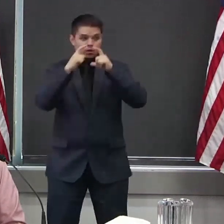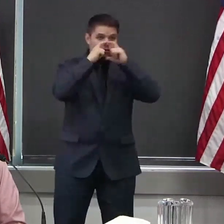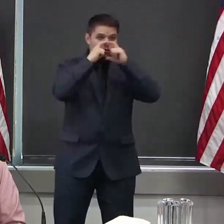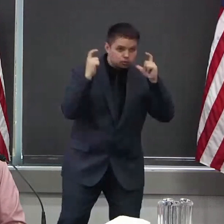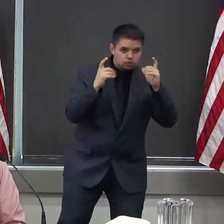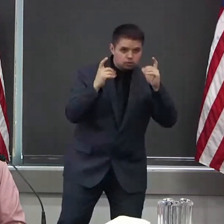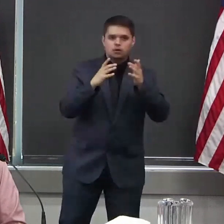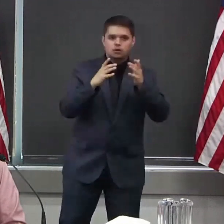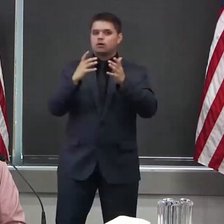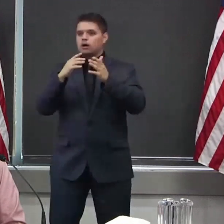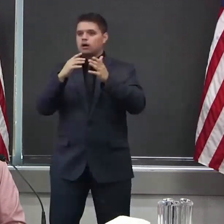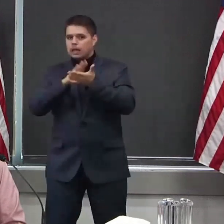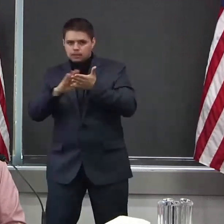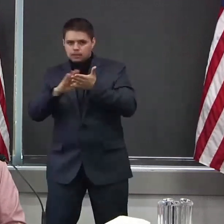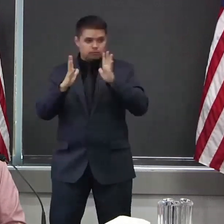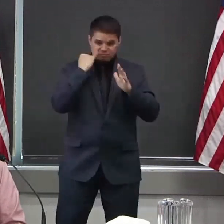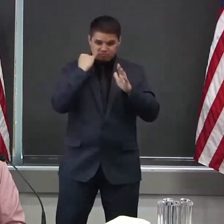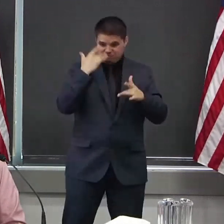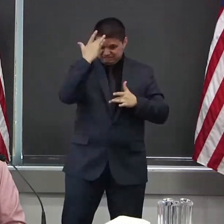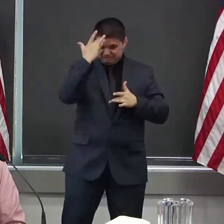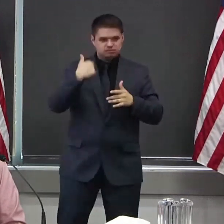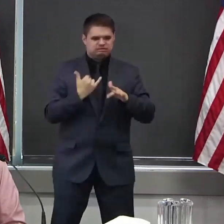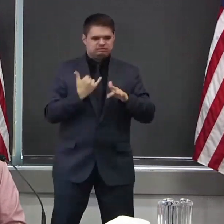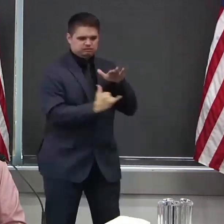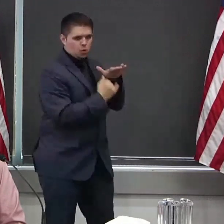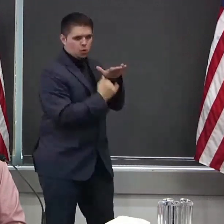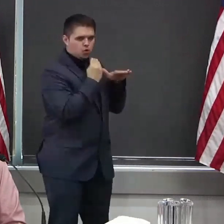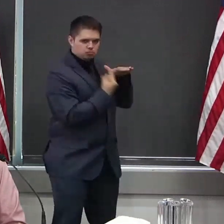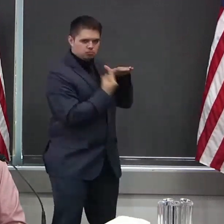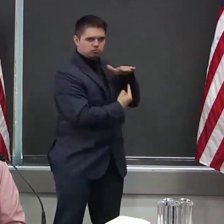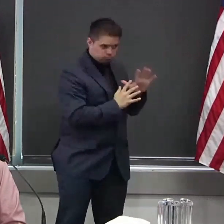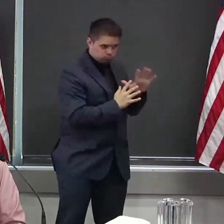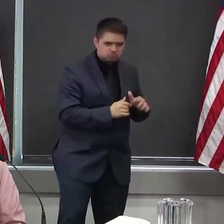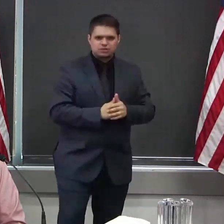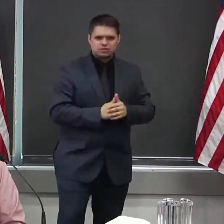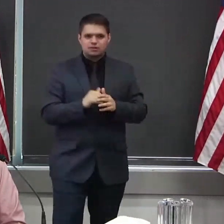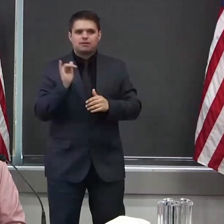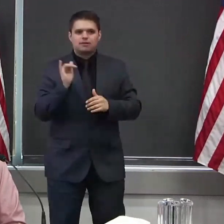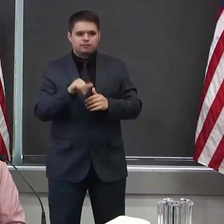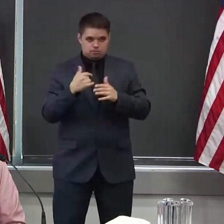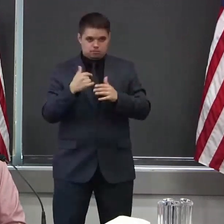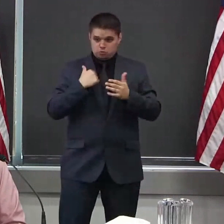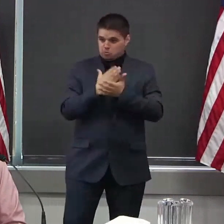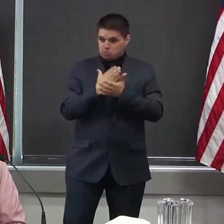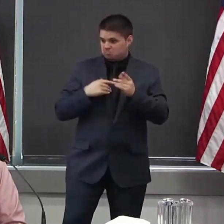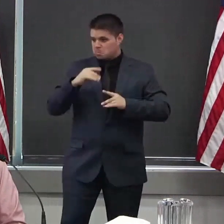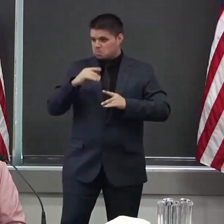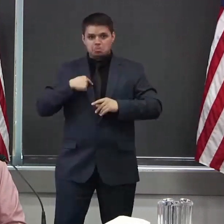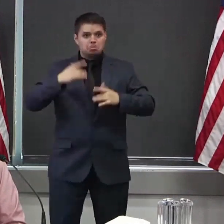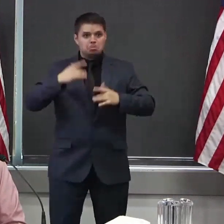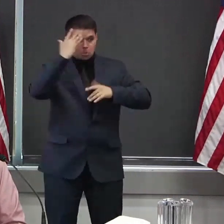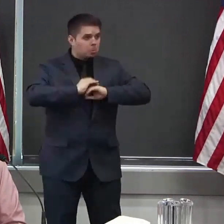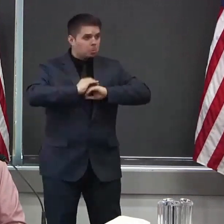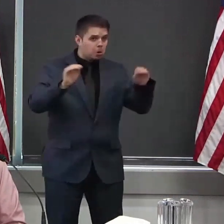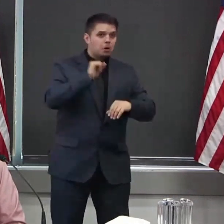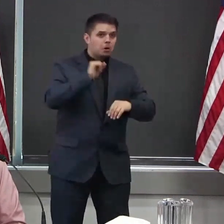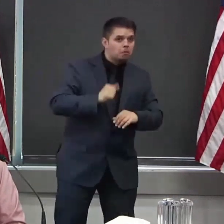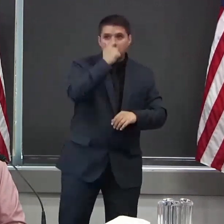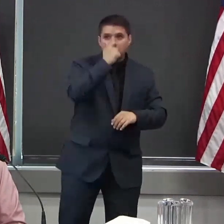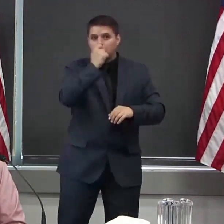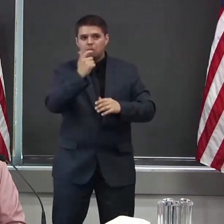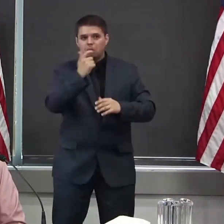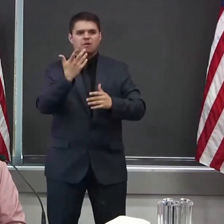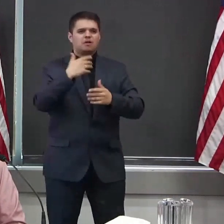others in case you have COVID-19 but you don't yet show symptoms. Being outside is safer than being inside, so if you can